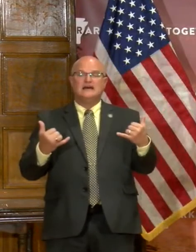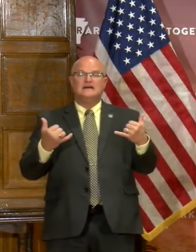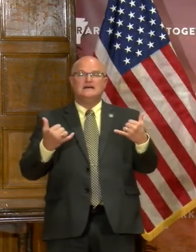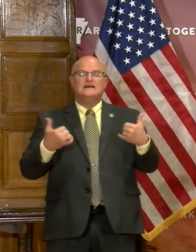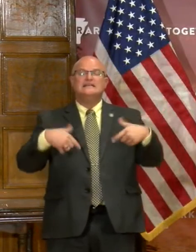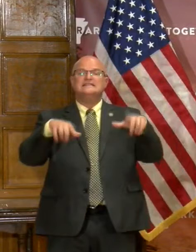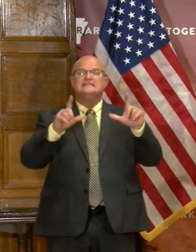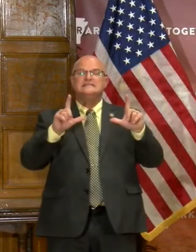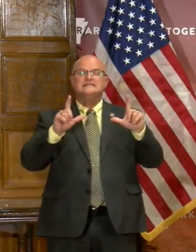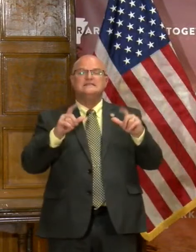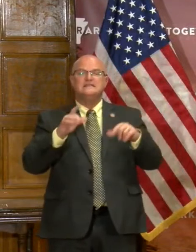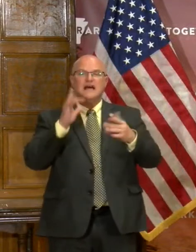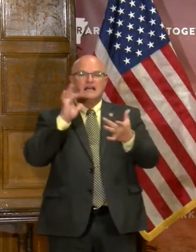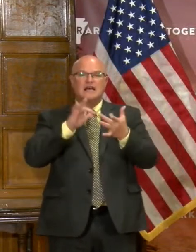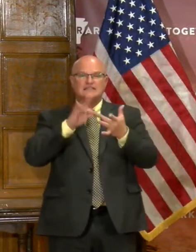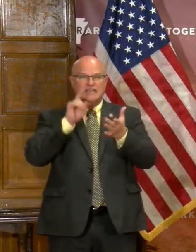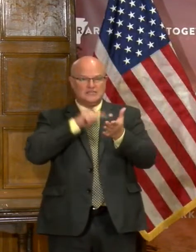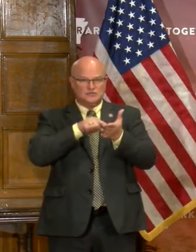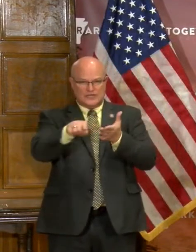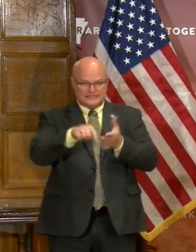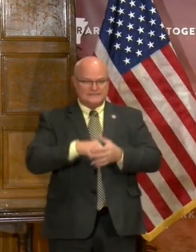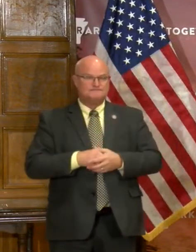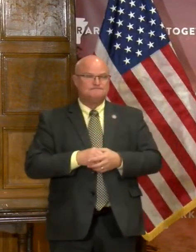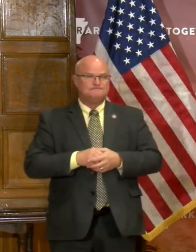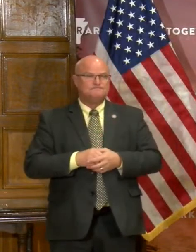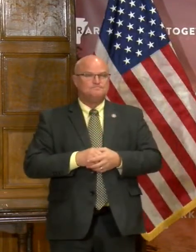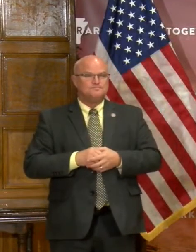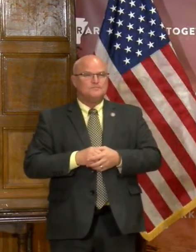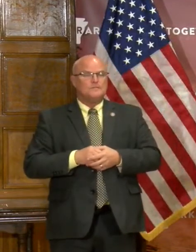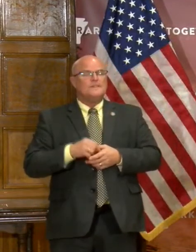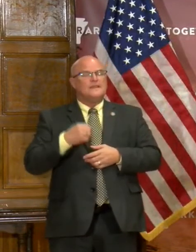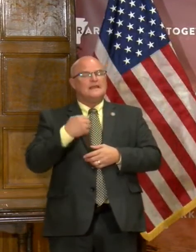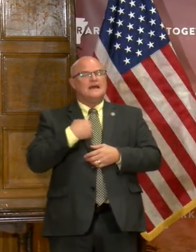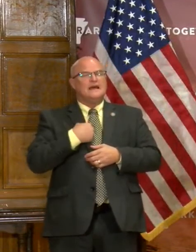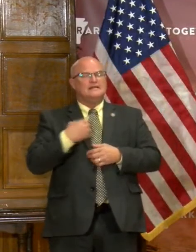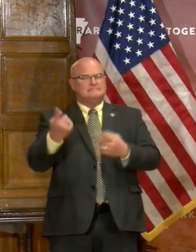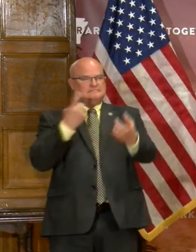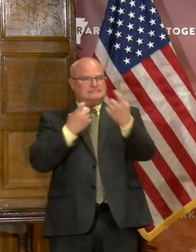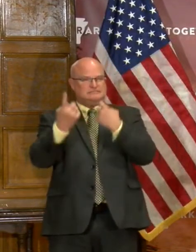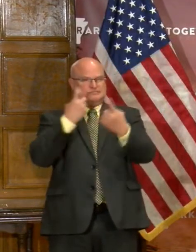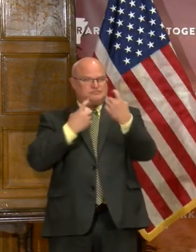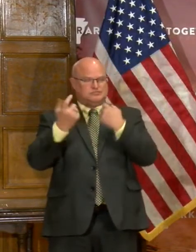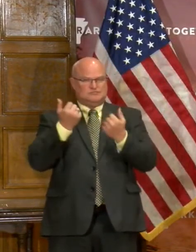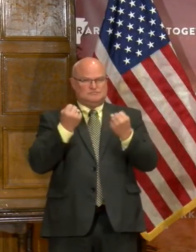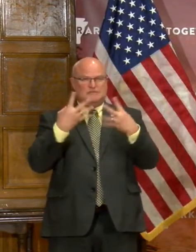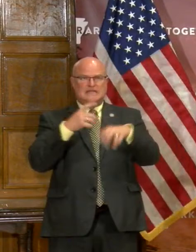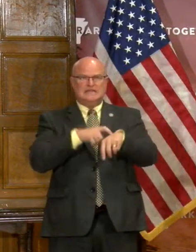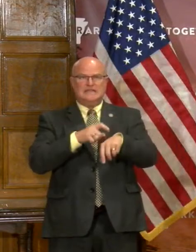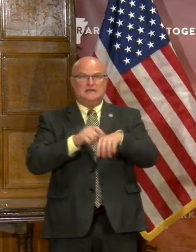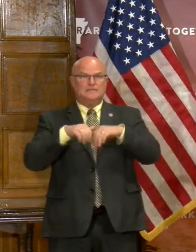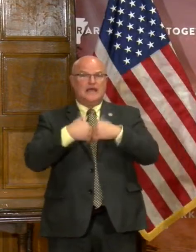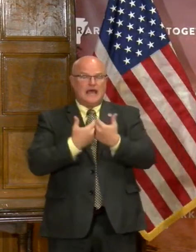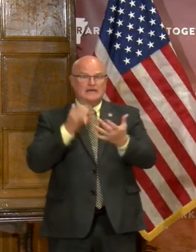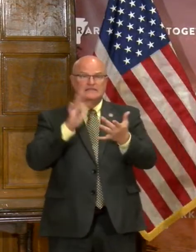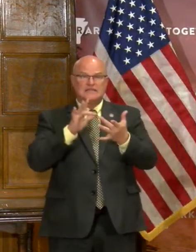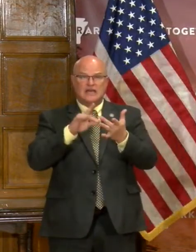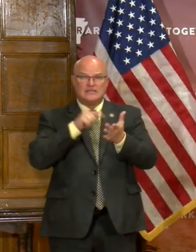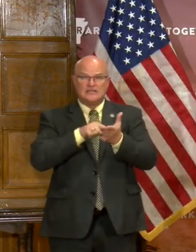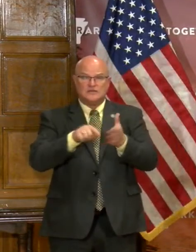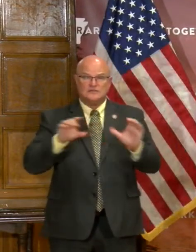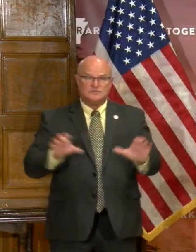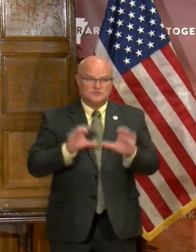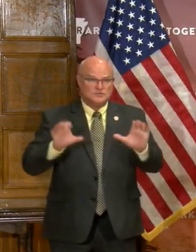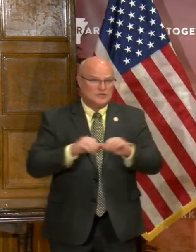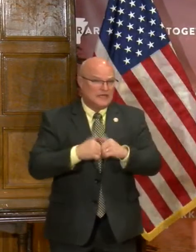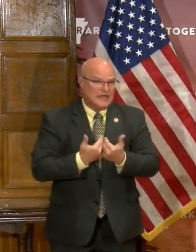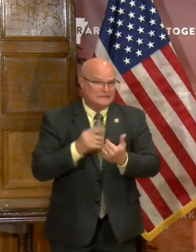topic, which is contact tracing. And I've asked quite a few times as to how's our contact tracing